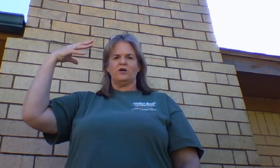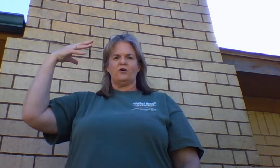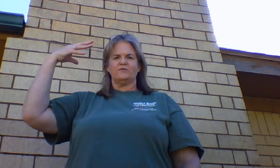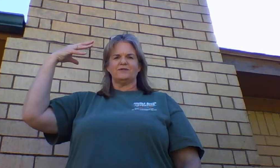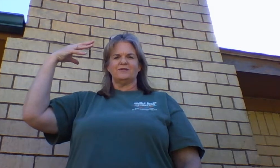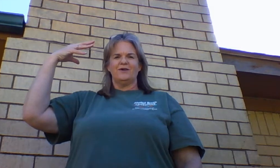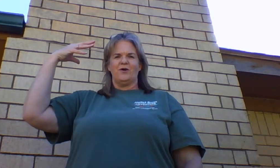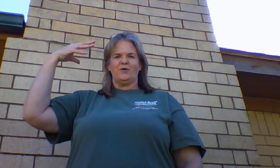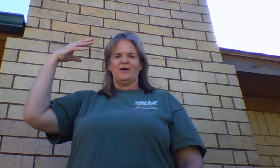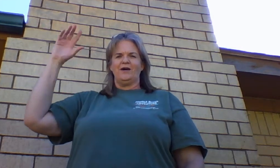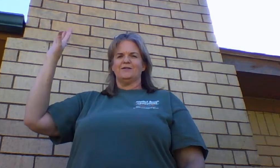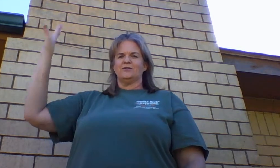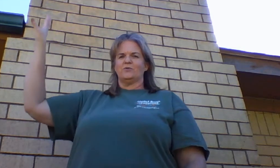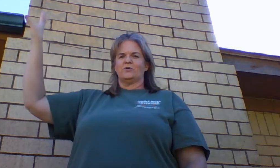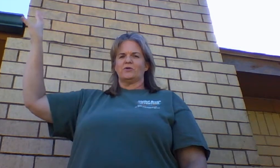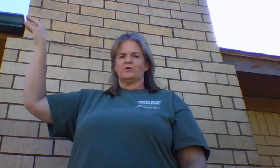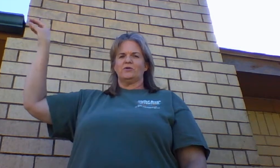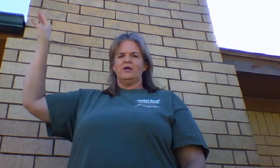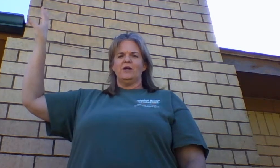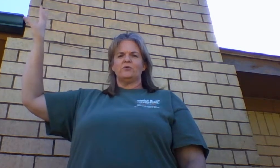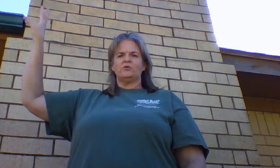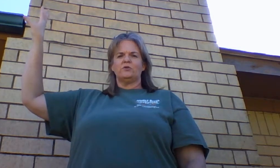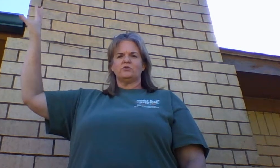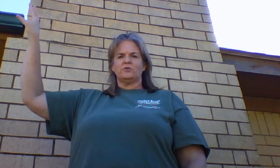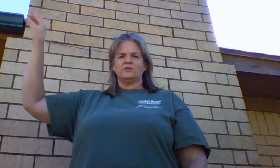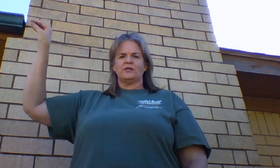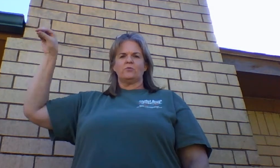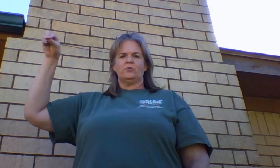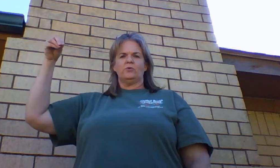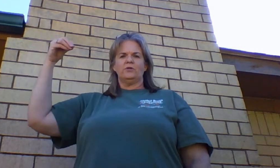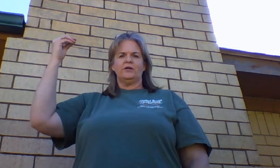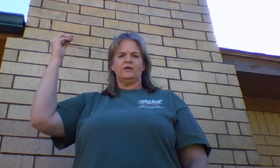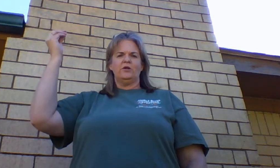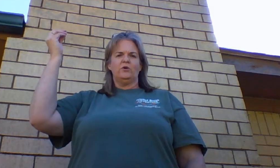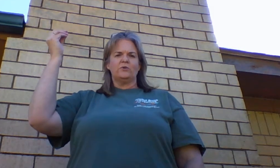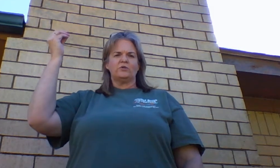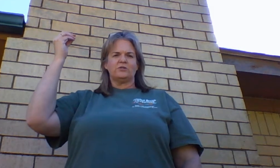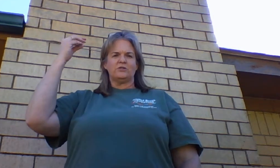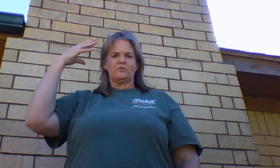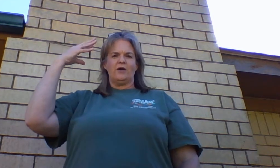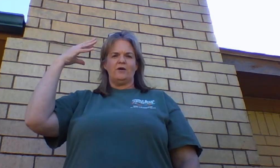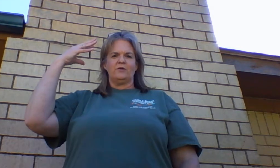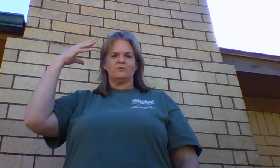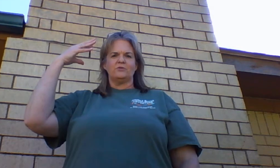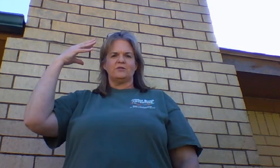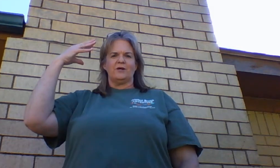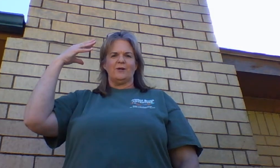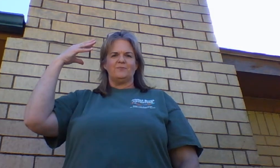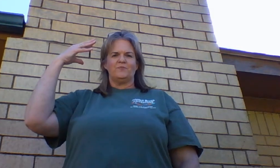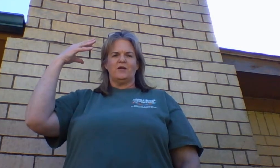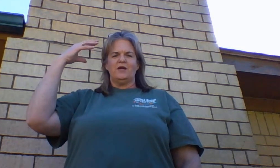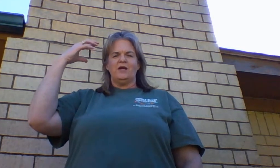ourselves, on our heads. So we're going to, and we do a little twist, like we pull it, we twist it around, and we do sun.